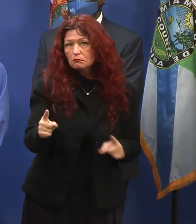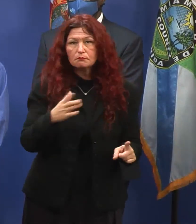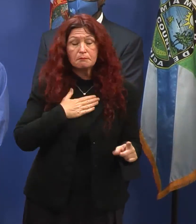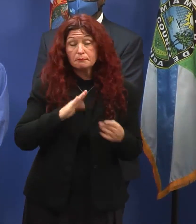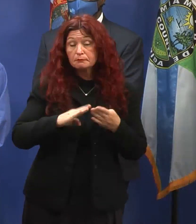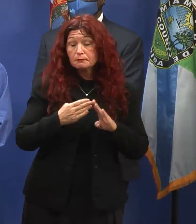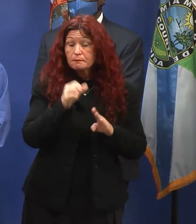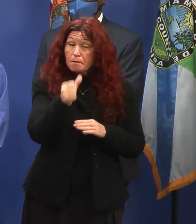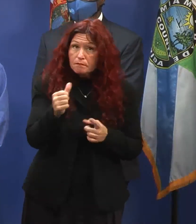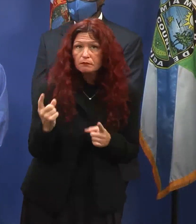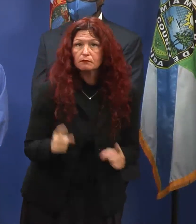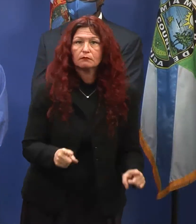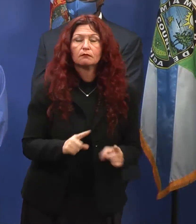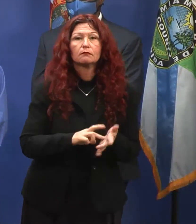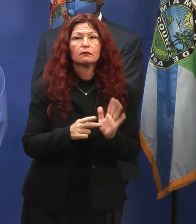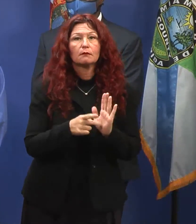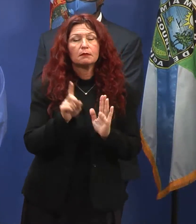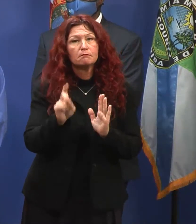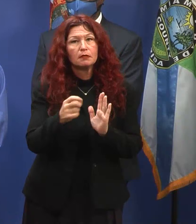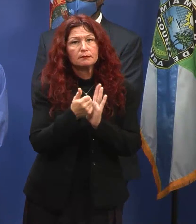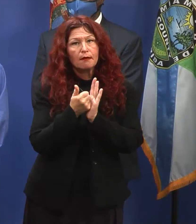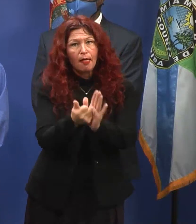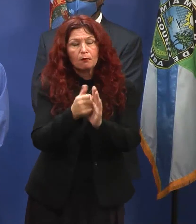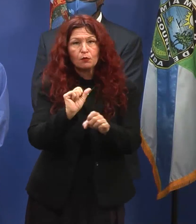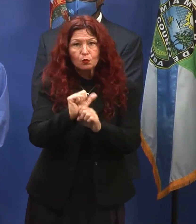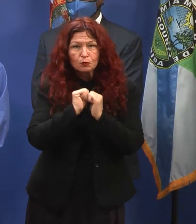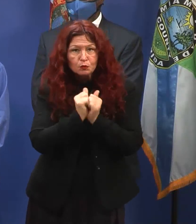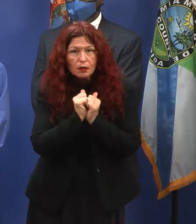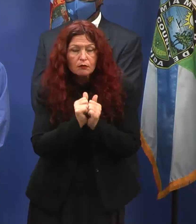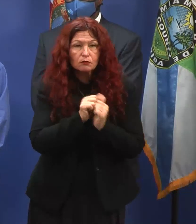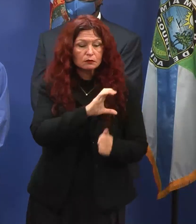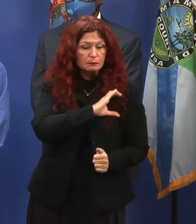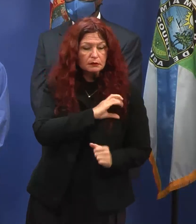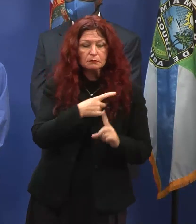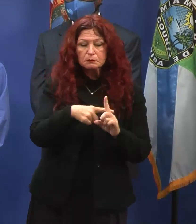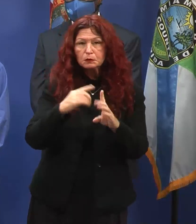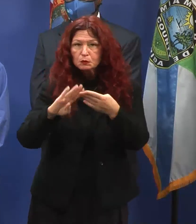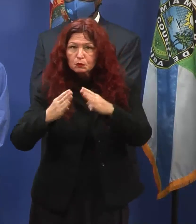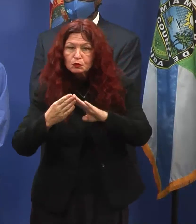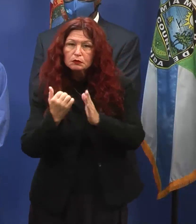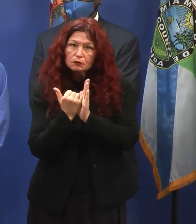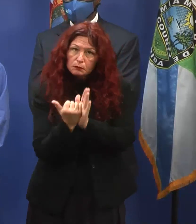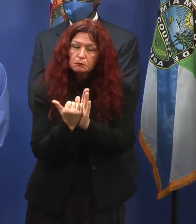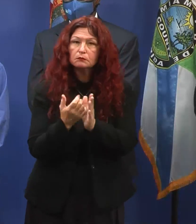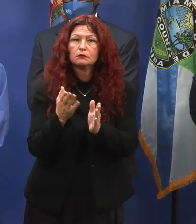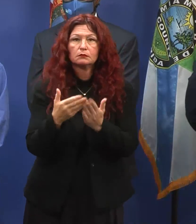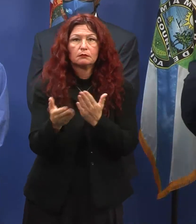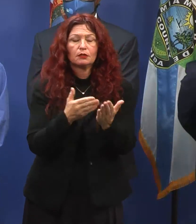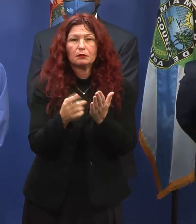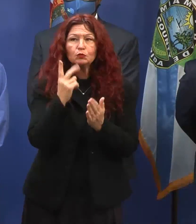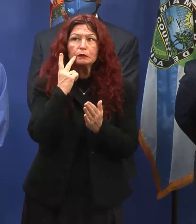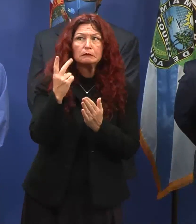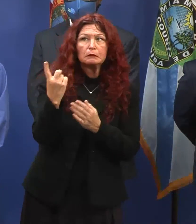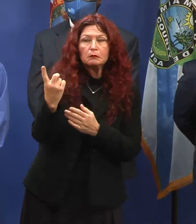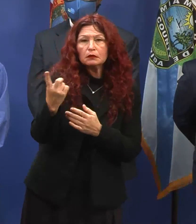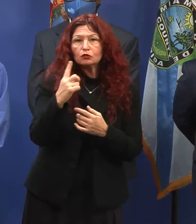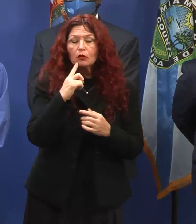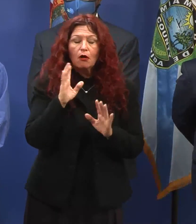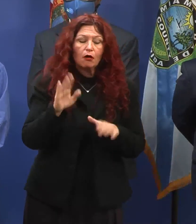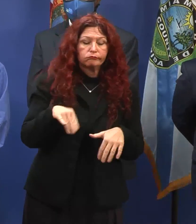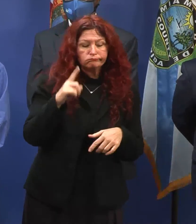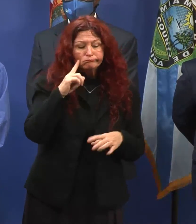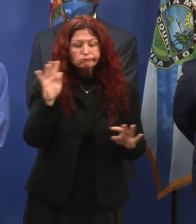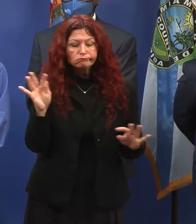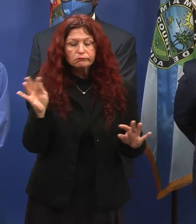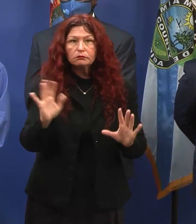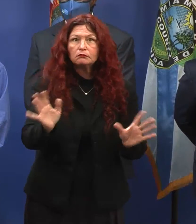if you see something, say something. 471 tips. No matter how minute that tip may be, it is important that we get it because as